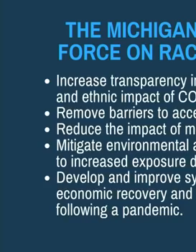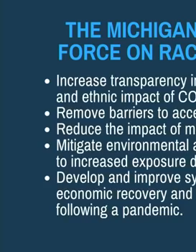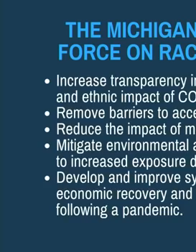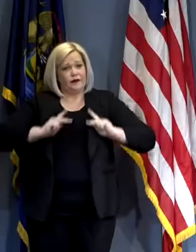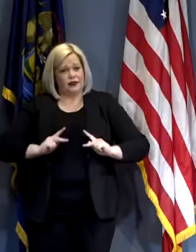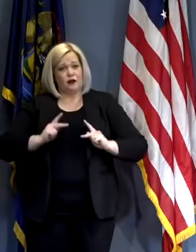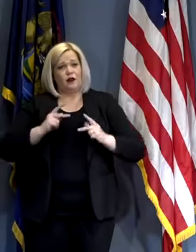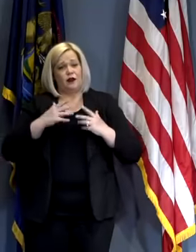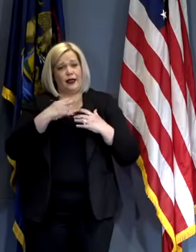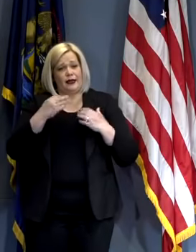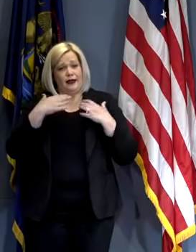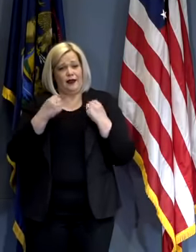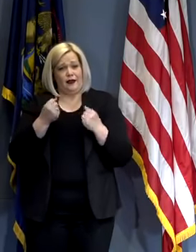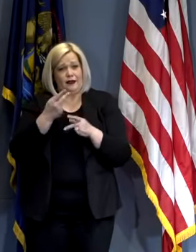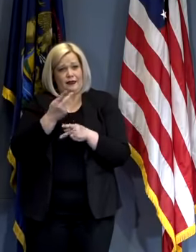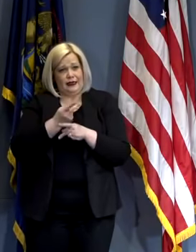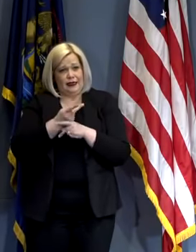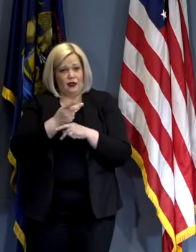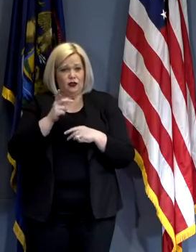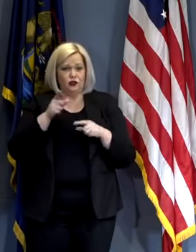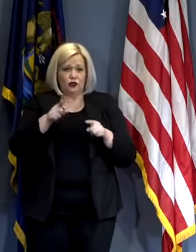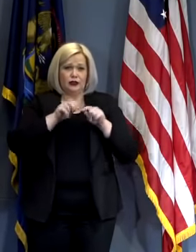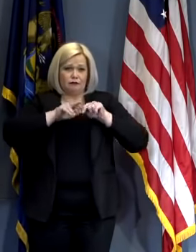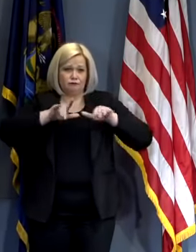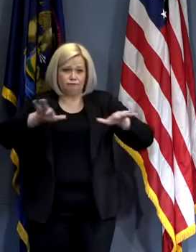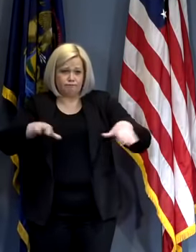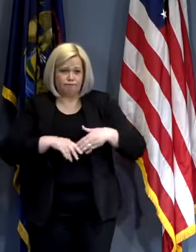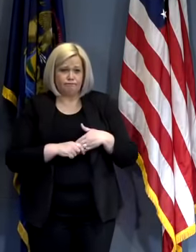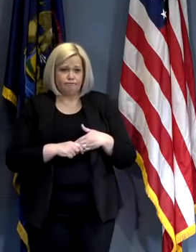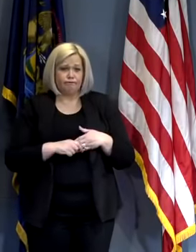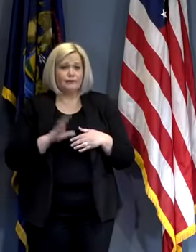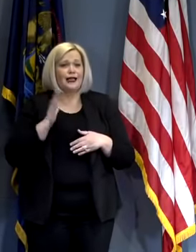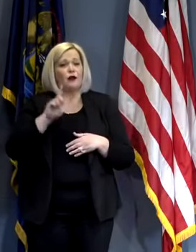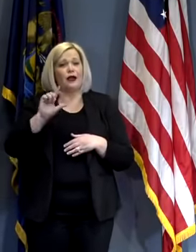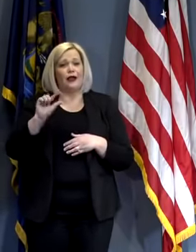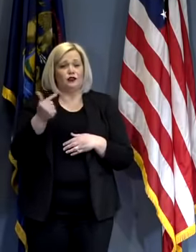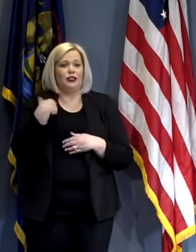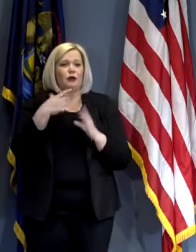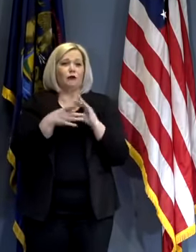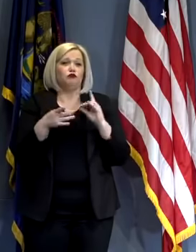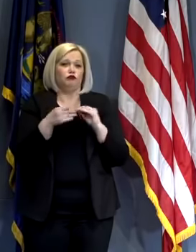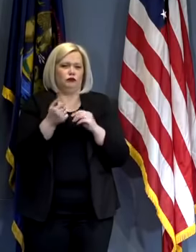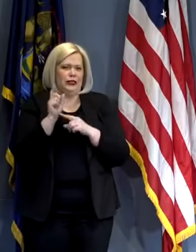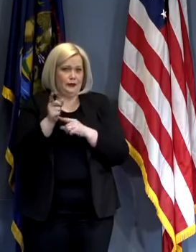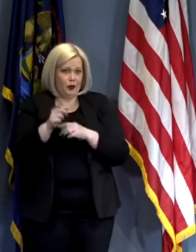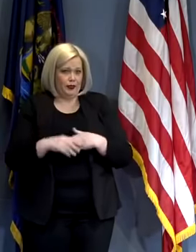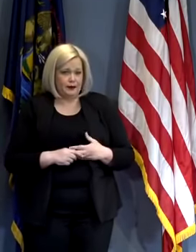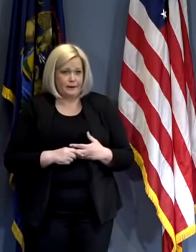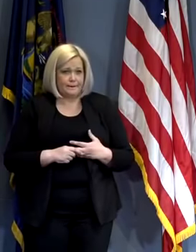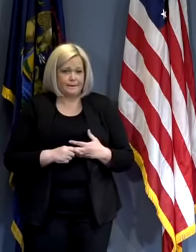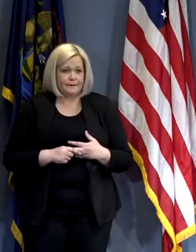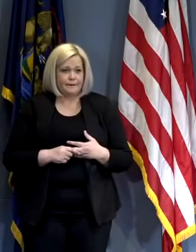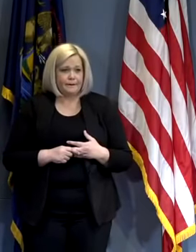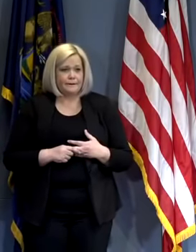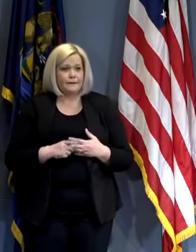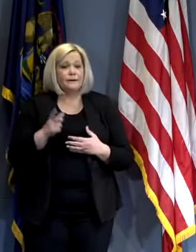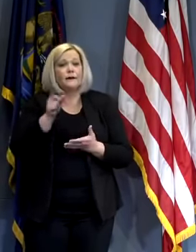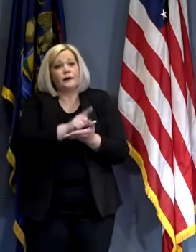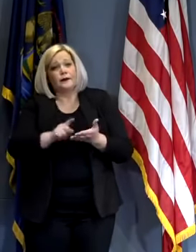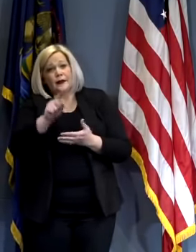pandemic. Garland Gilchrist, our Lieutenant Governor, will be speaking on this in a moment. Next Thursday,